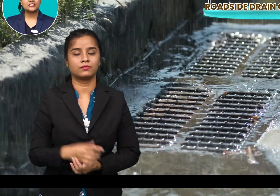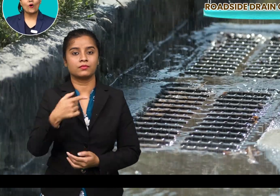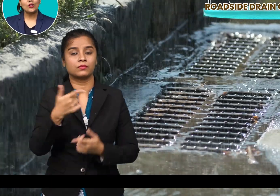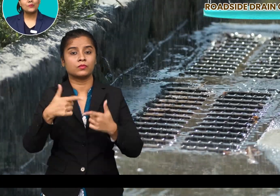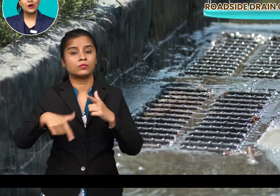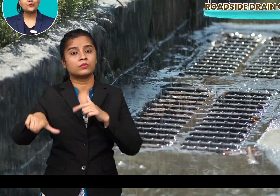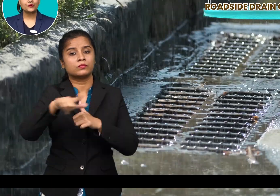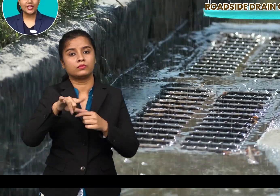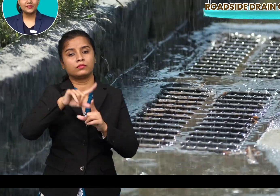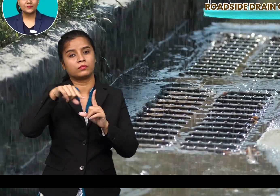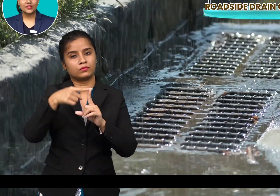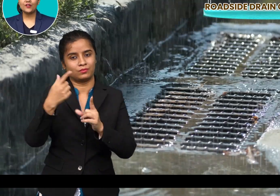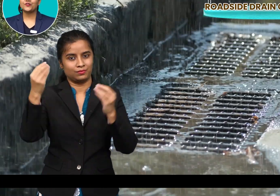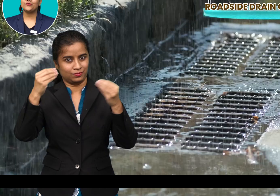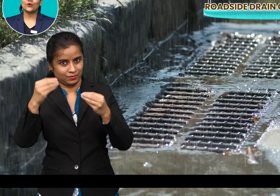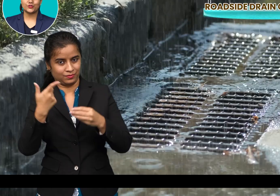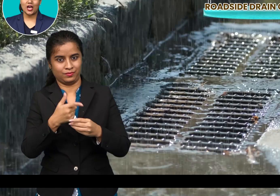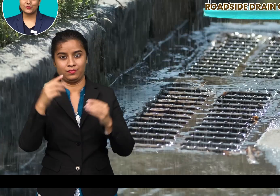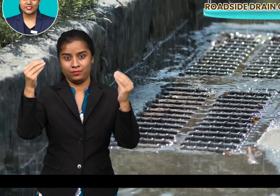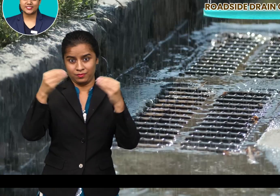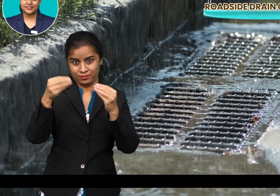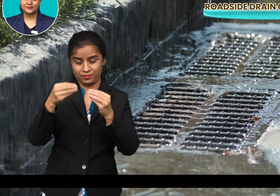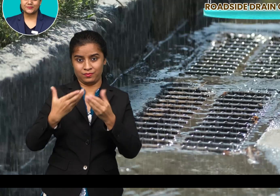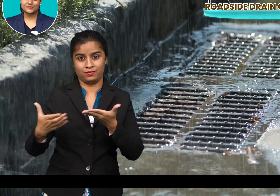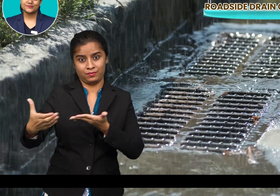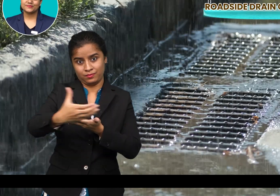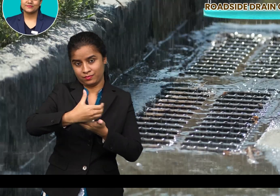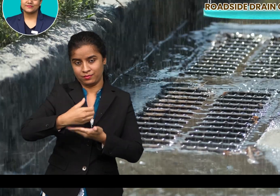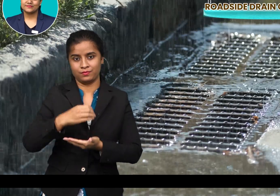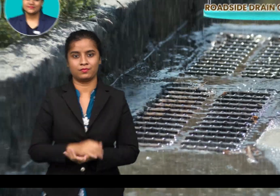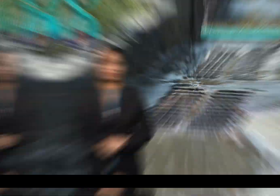This is all about rain and rainwater harvesting.